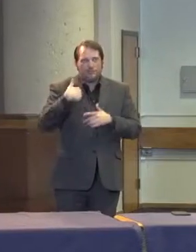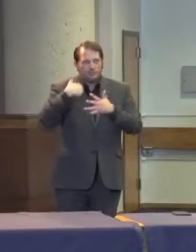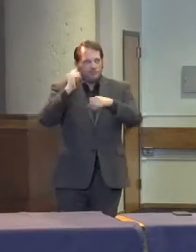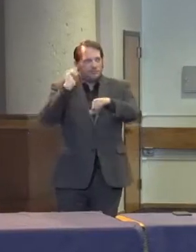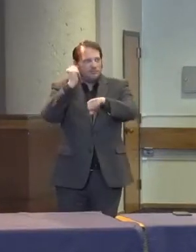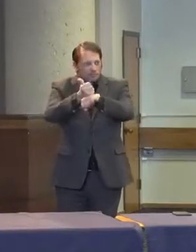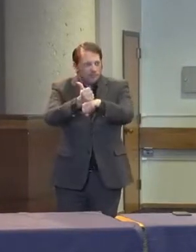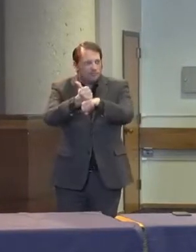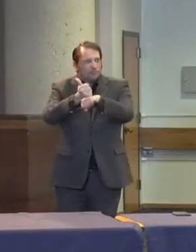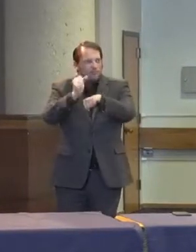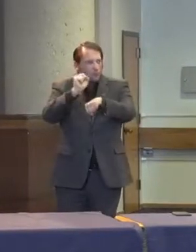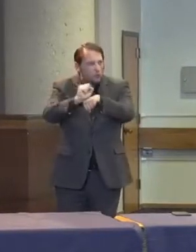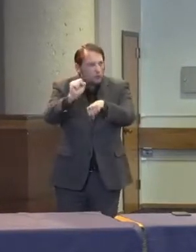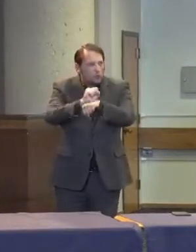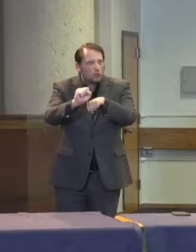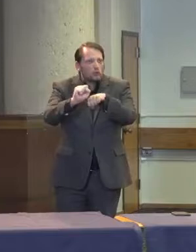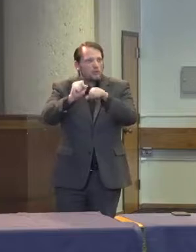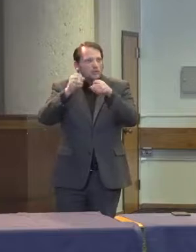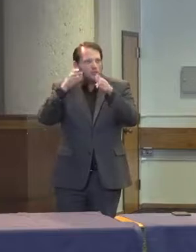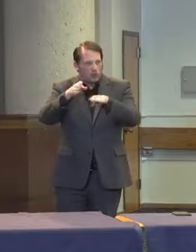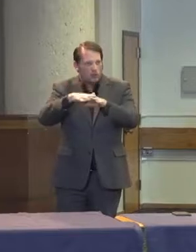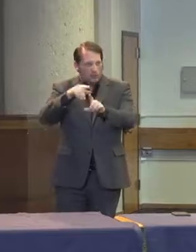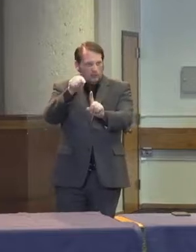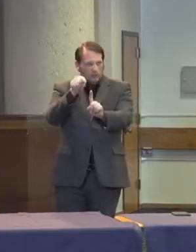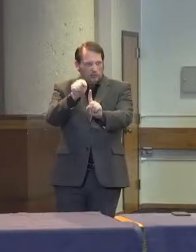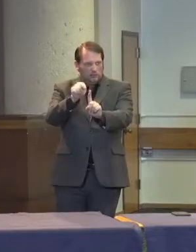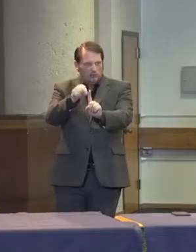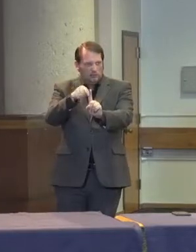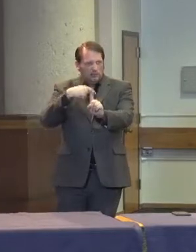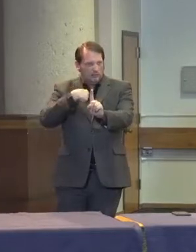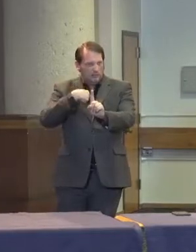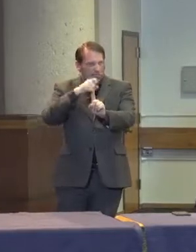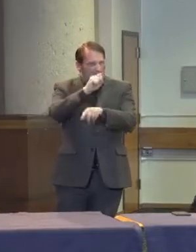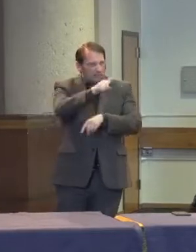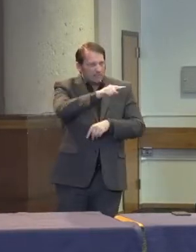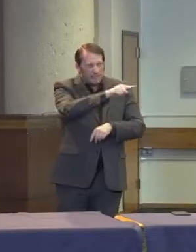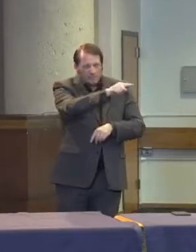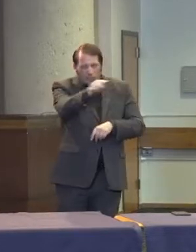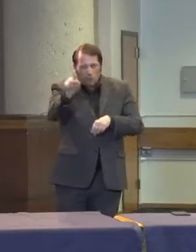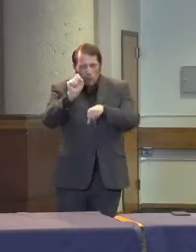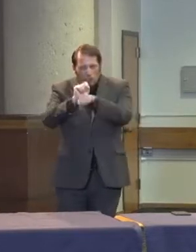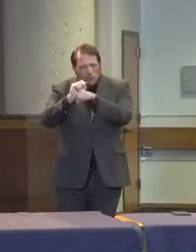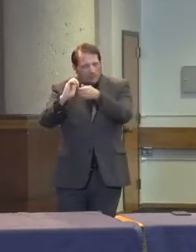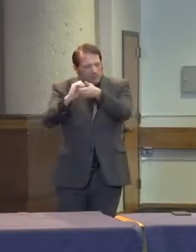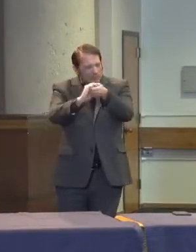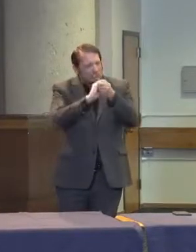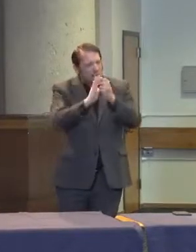2 weeks around this. So we just ask everyone to work together, and we know this is a